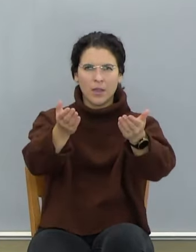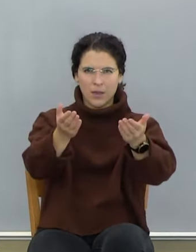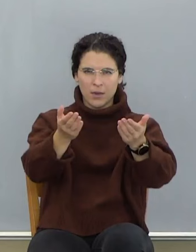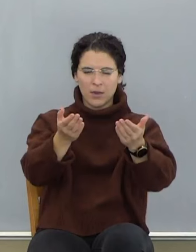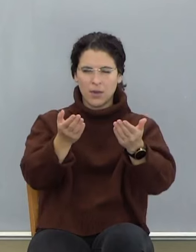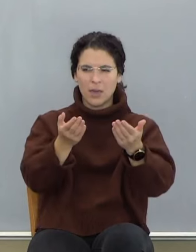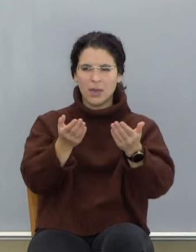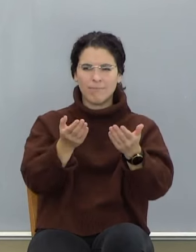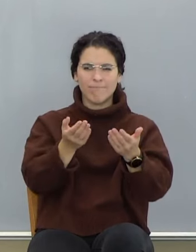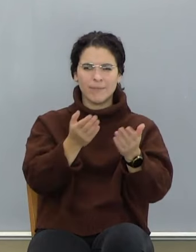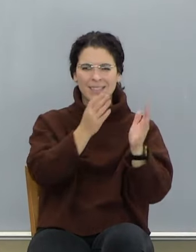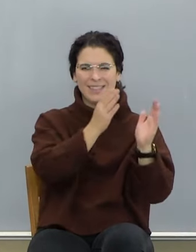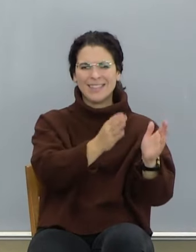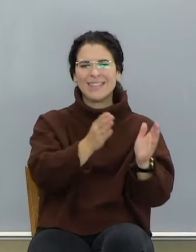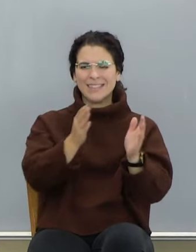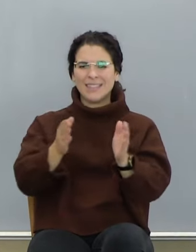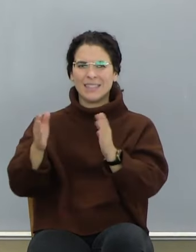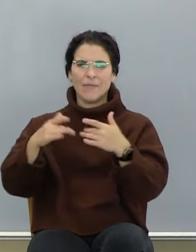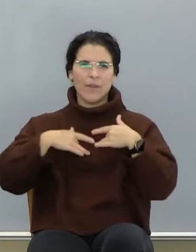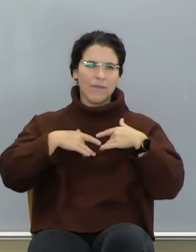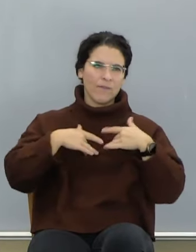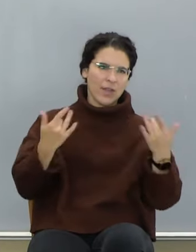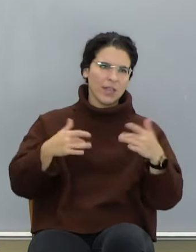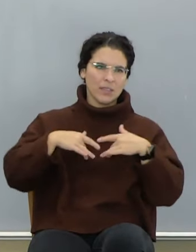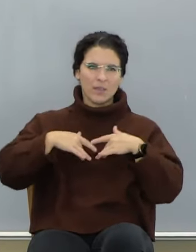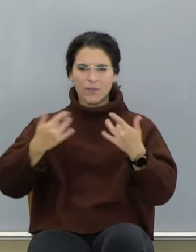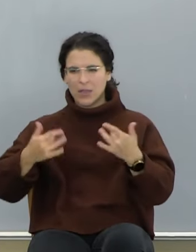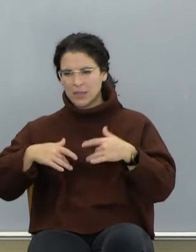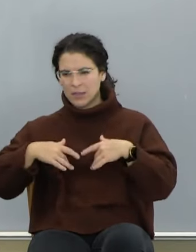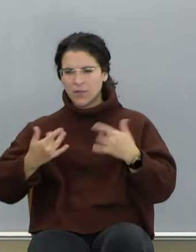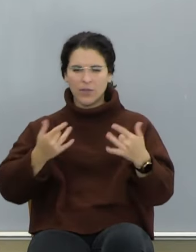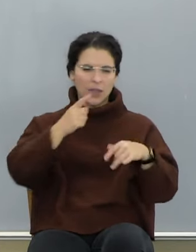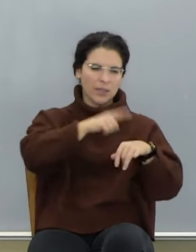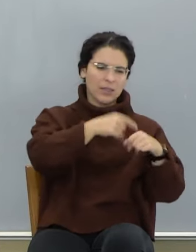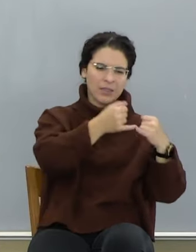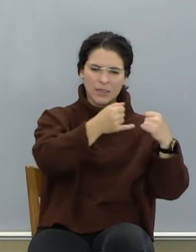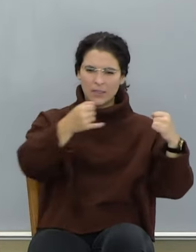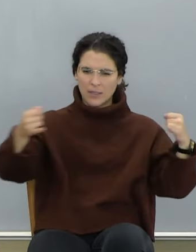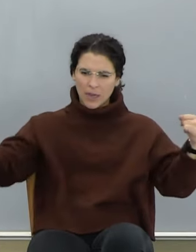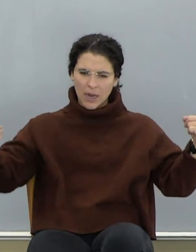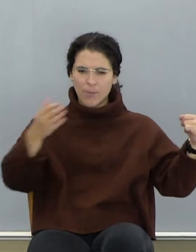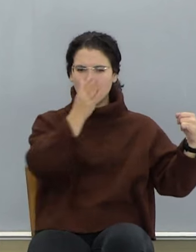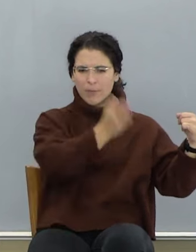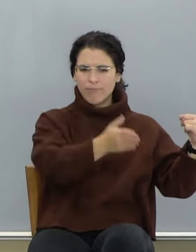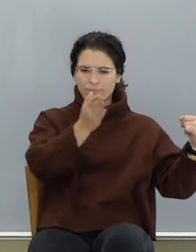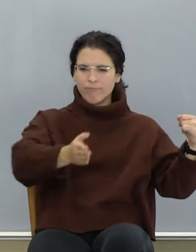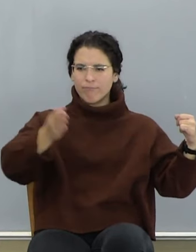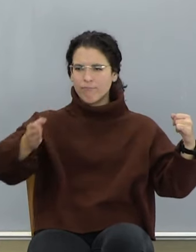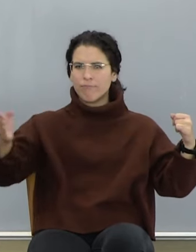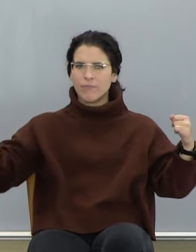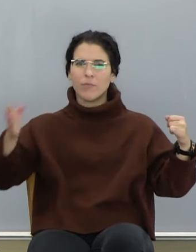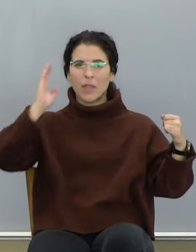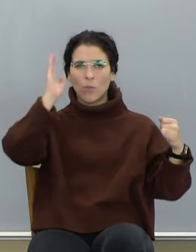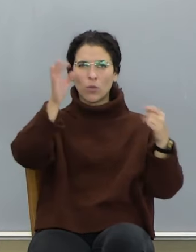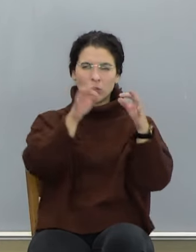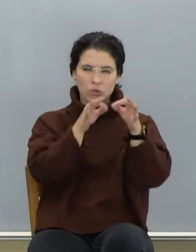a sequence of events that constitute the last days, okay? It